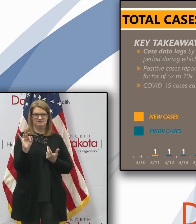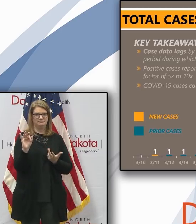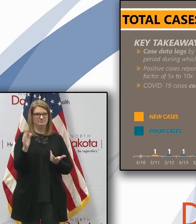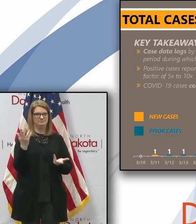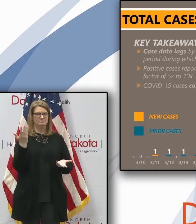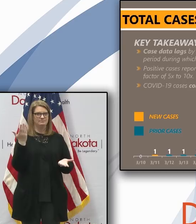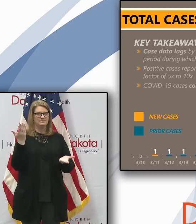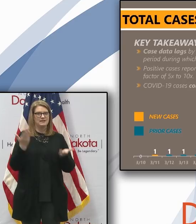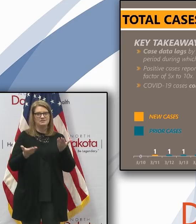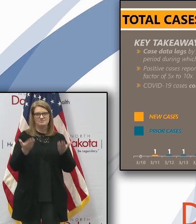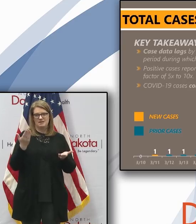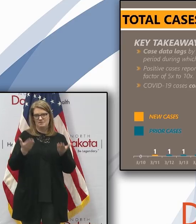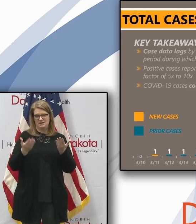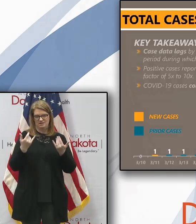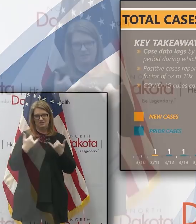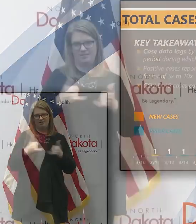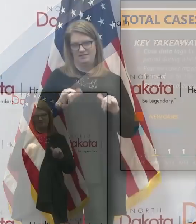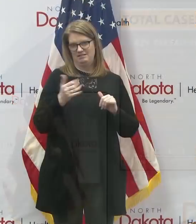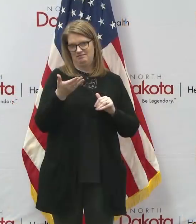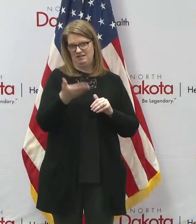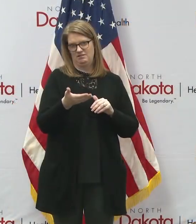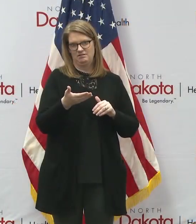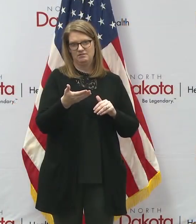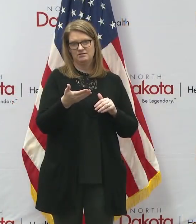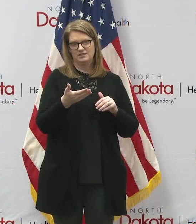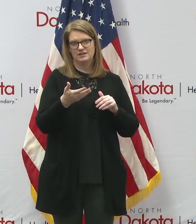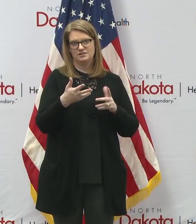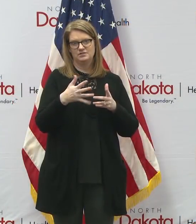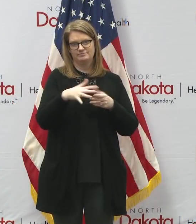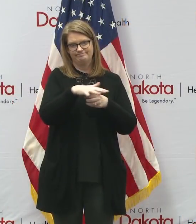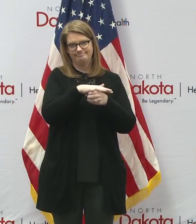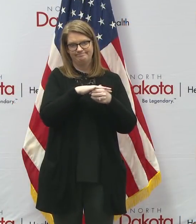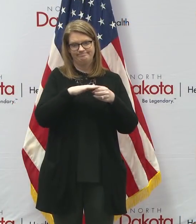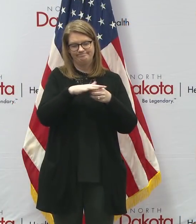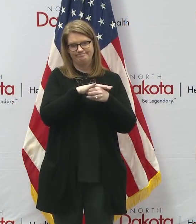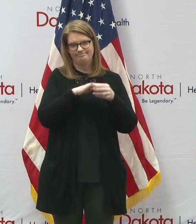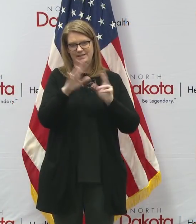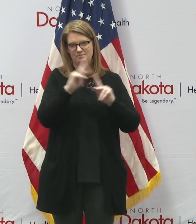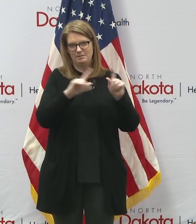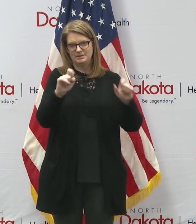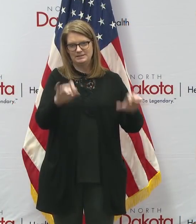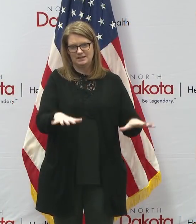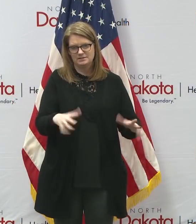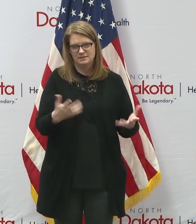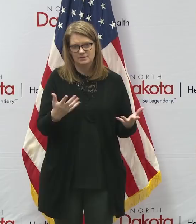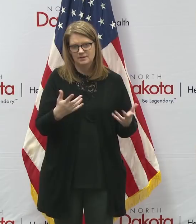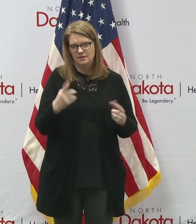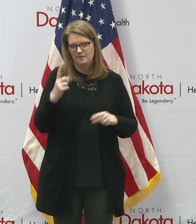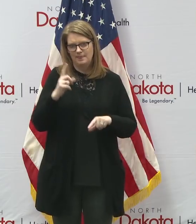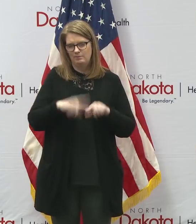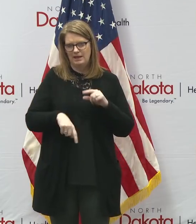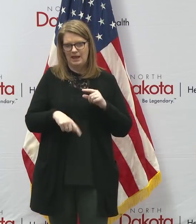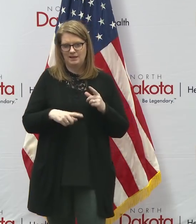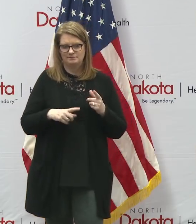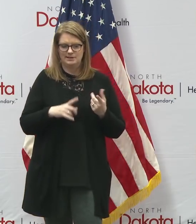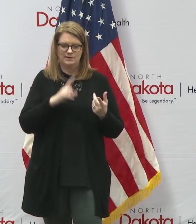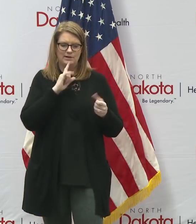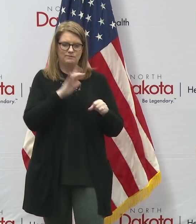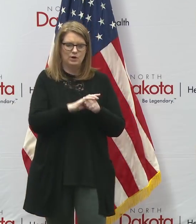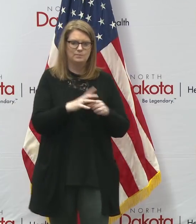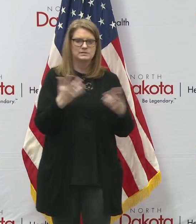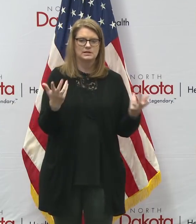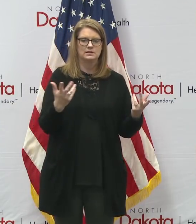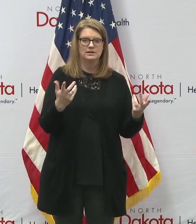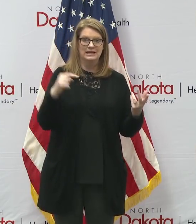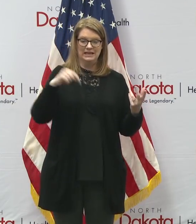to the people who've been tested. We don't have any way of confirming that, but let's just say in terms of